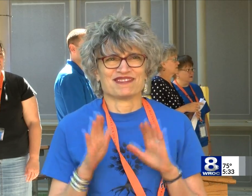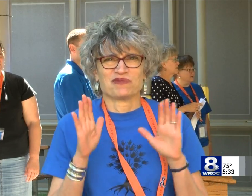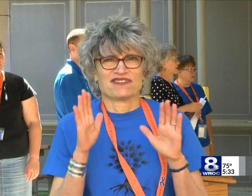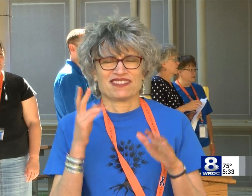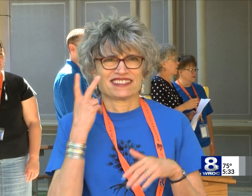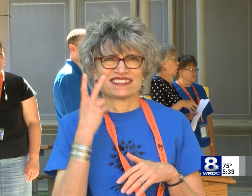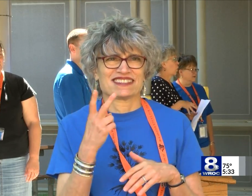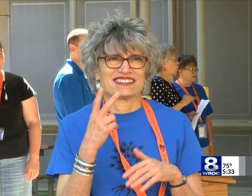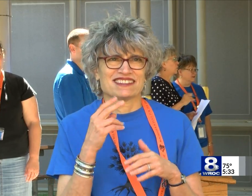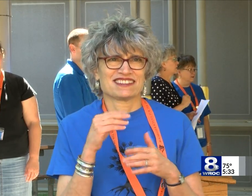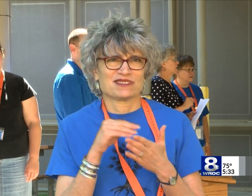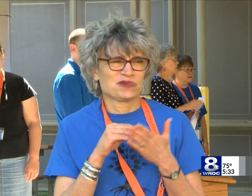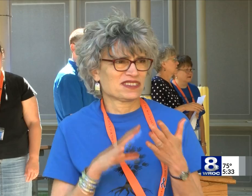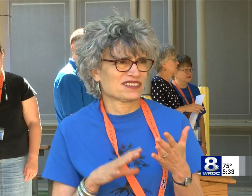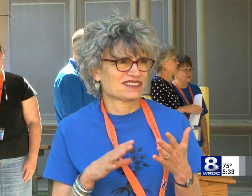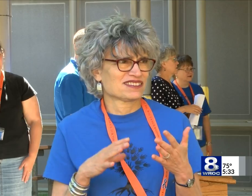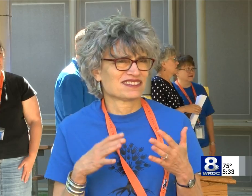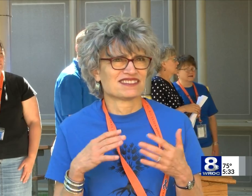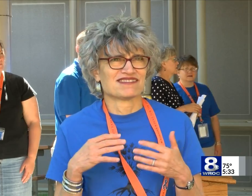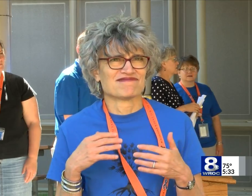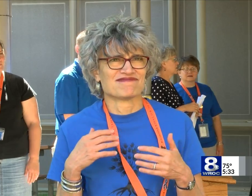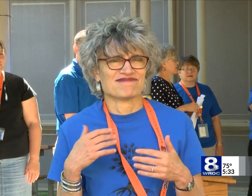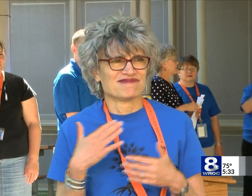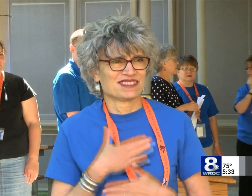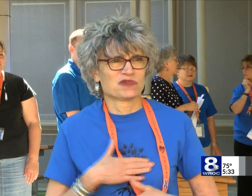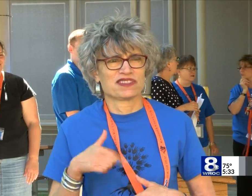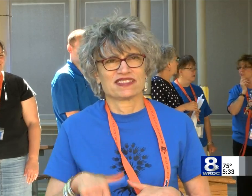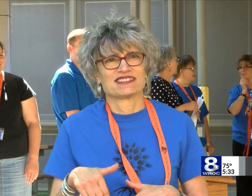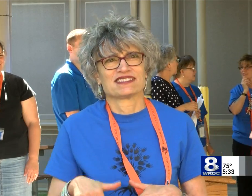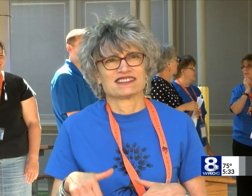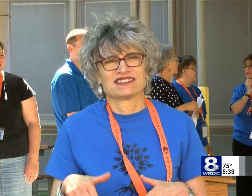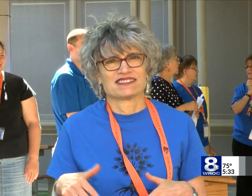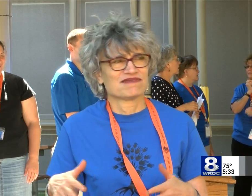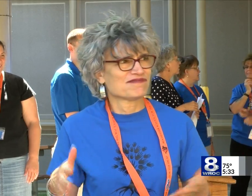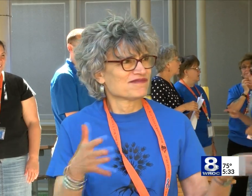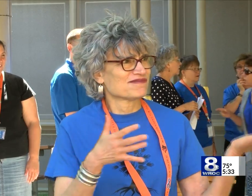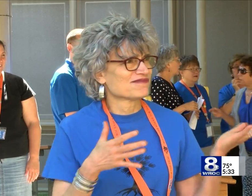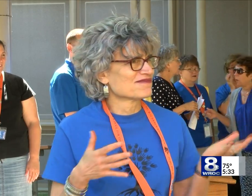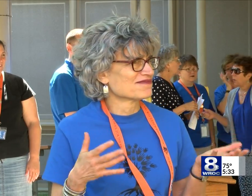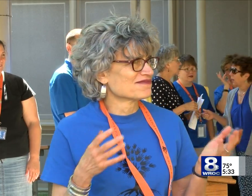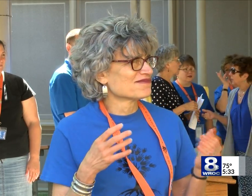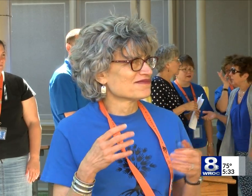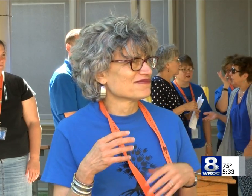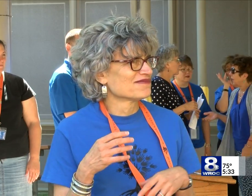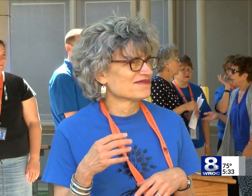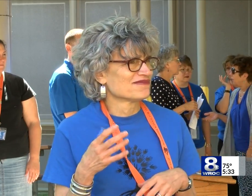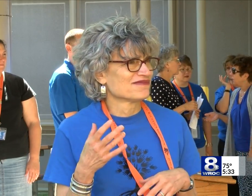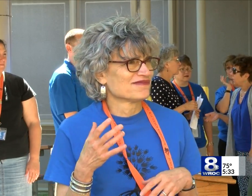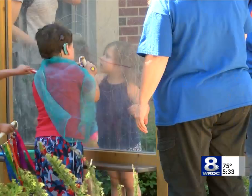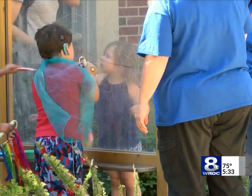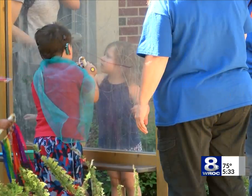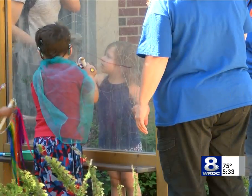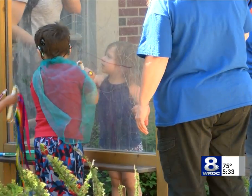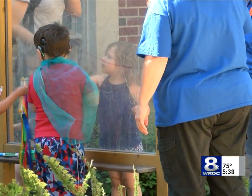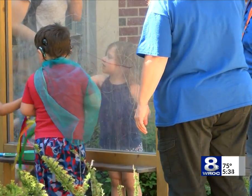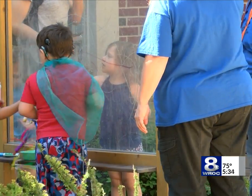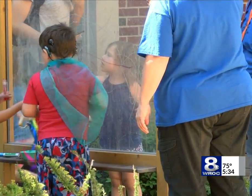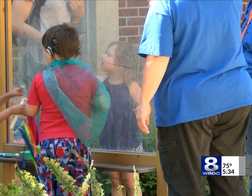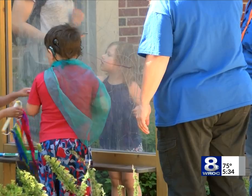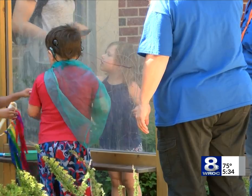a reality. It's exciting. It's really wonderful to be able to see the students enjoying this particular space. The Rochester School